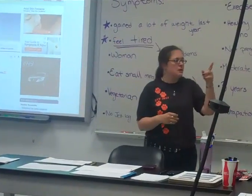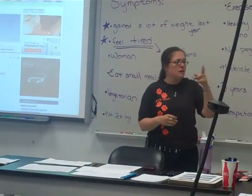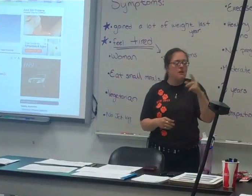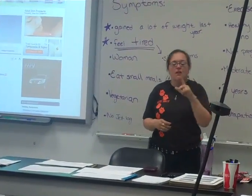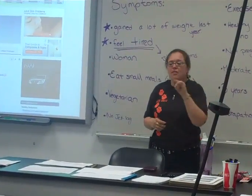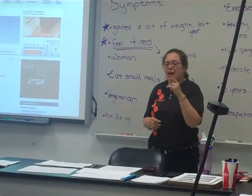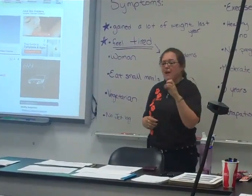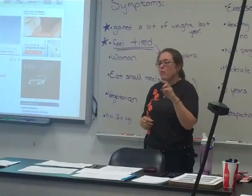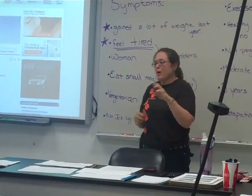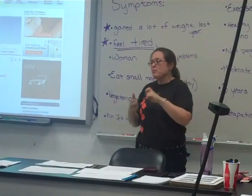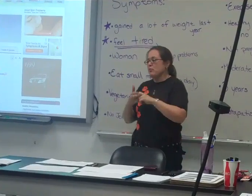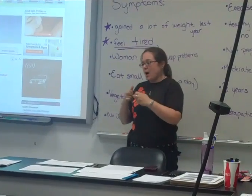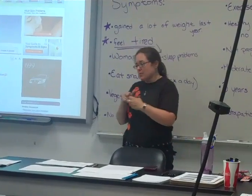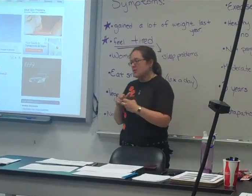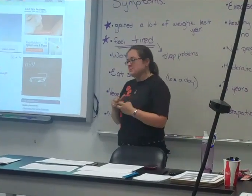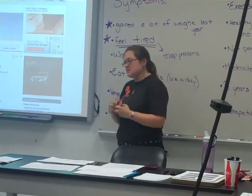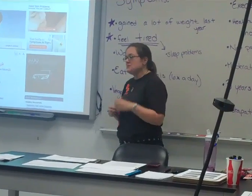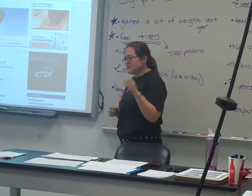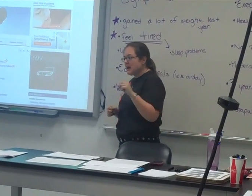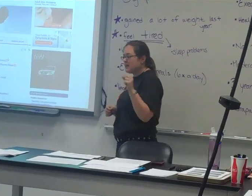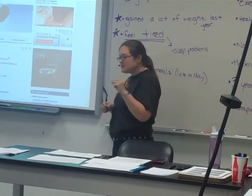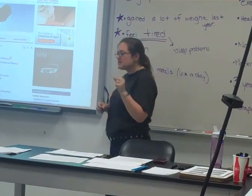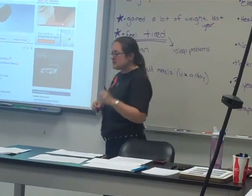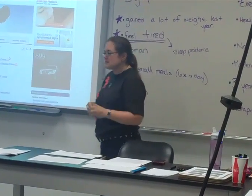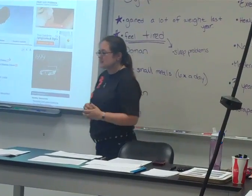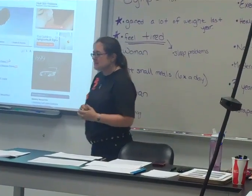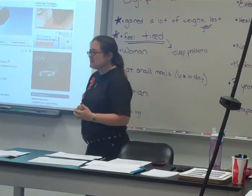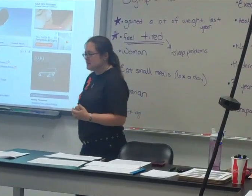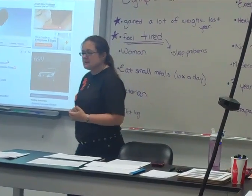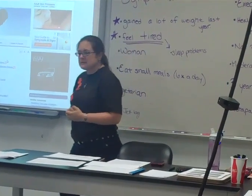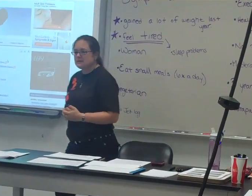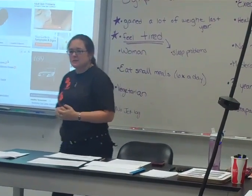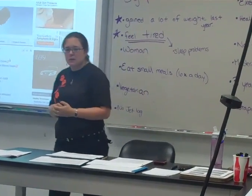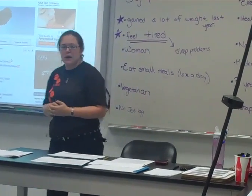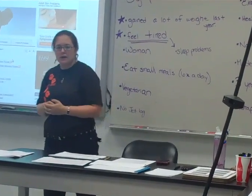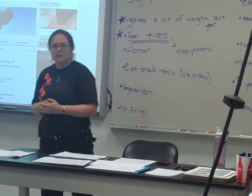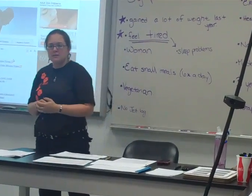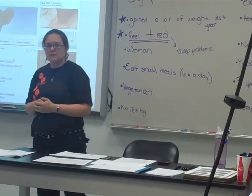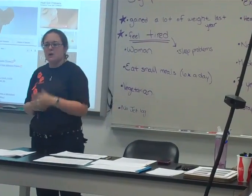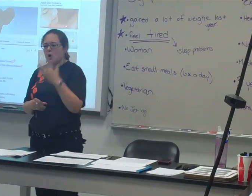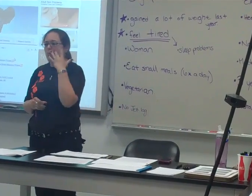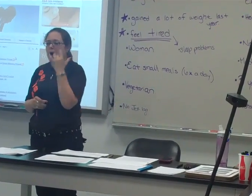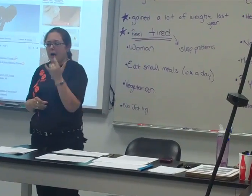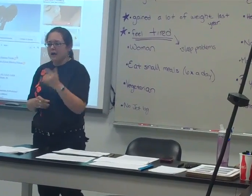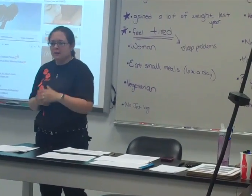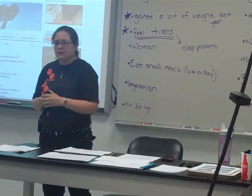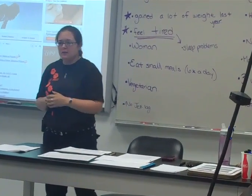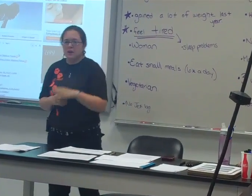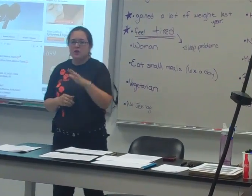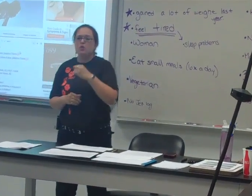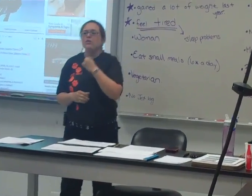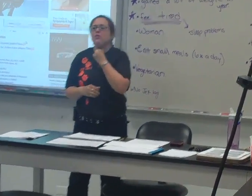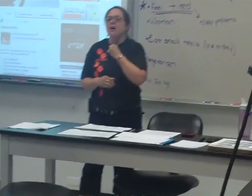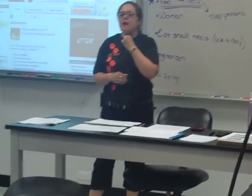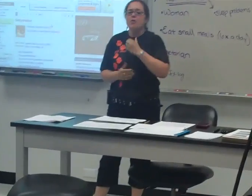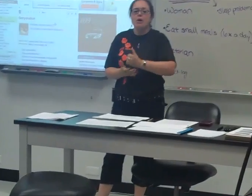Thyroid problems? Yes. Okay? Why? Your thyroid